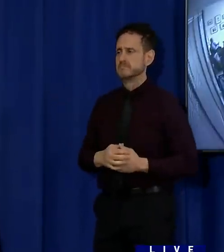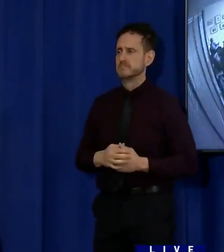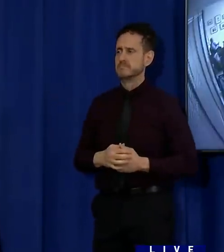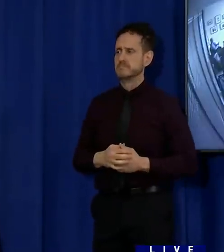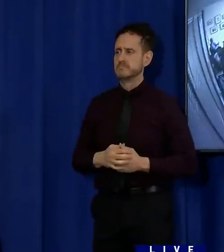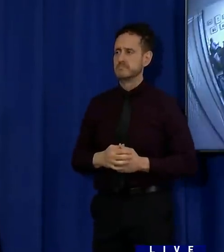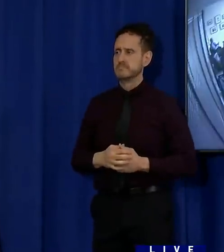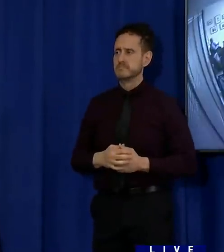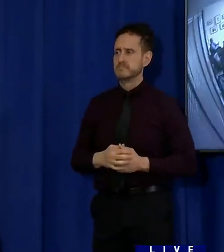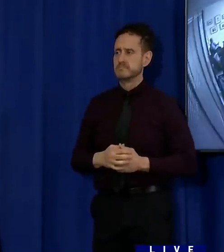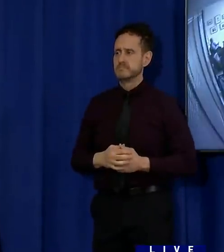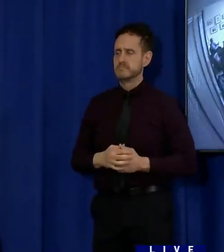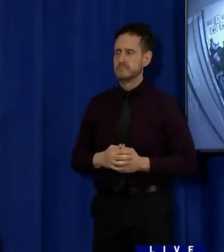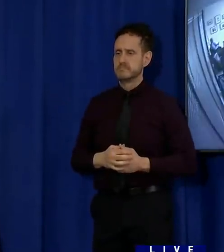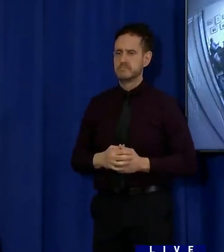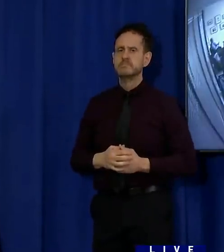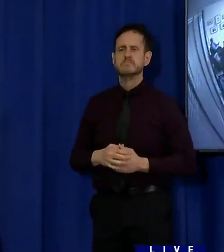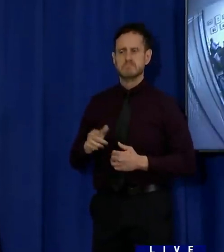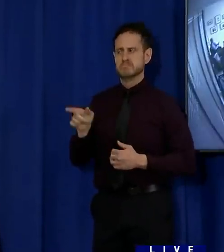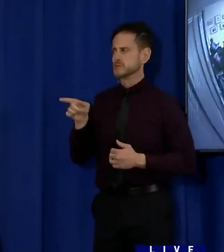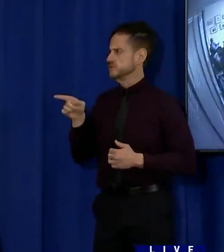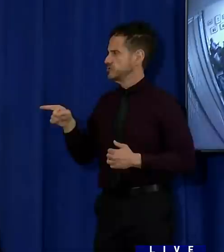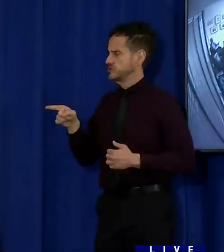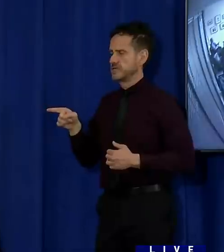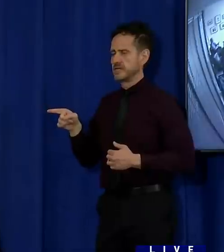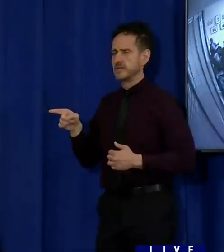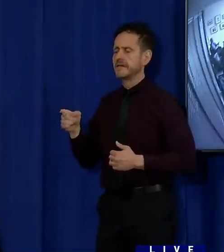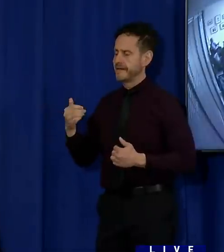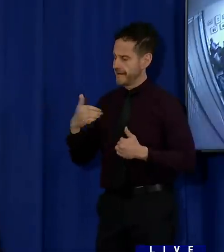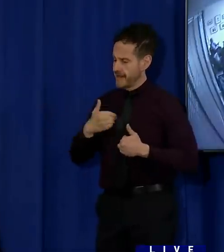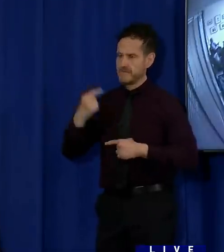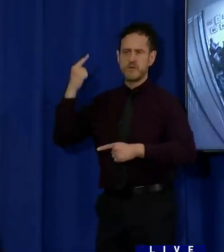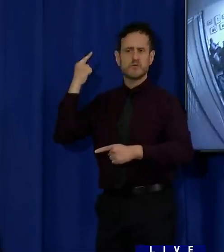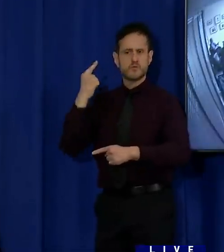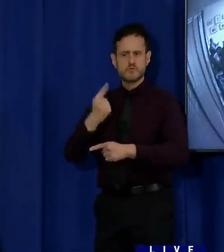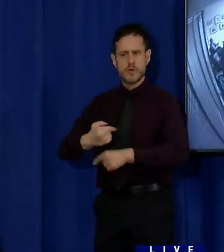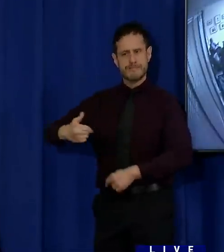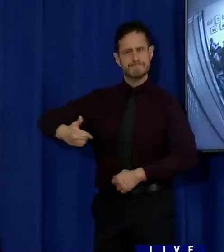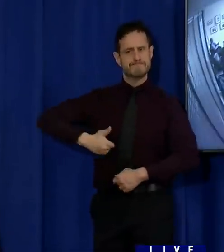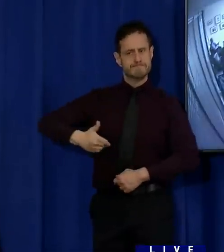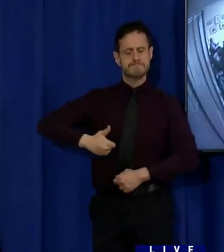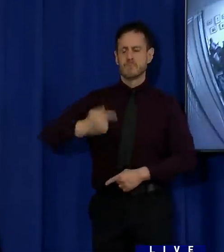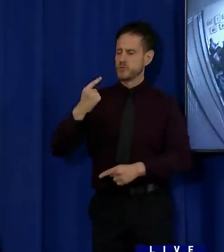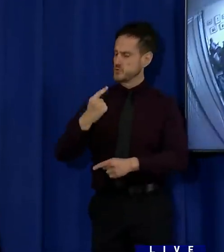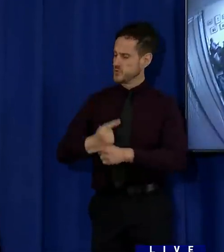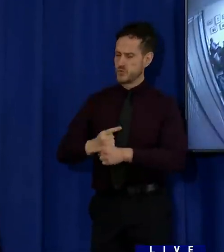Get behind our mayor. She has the right stuff.